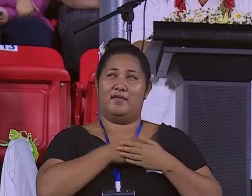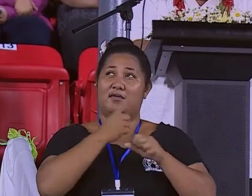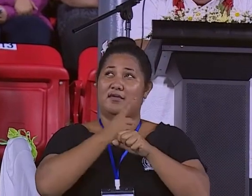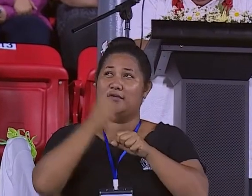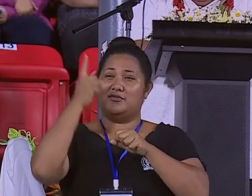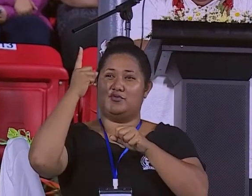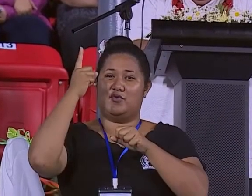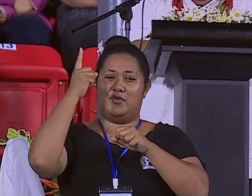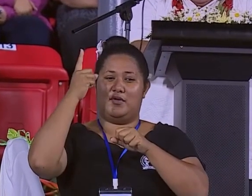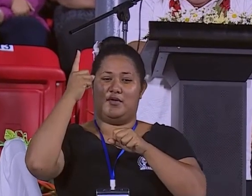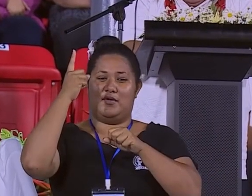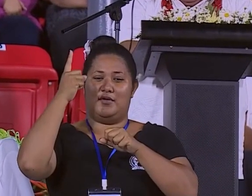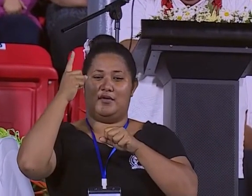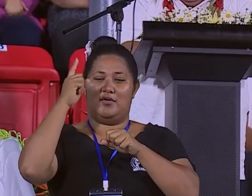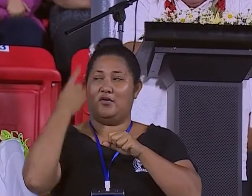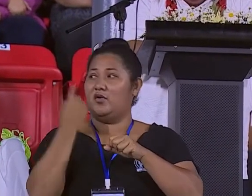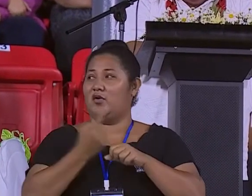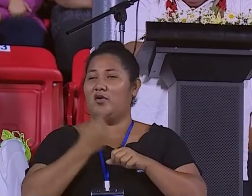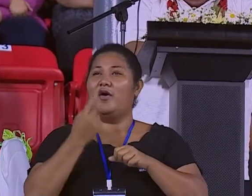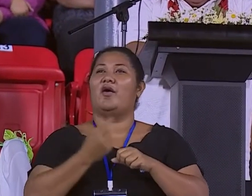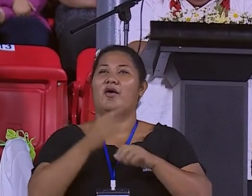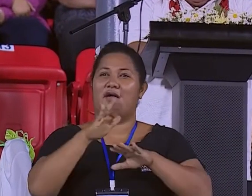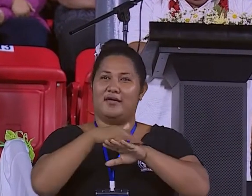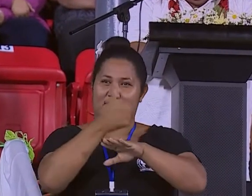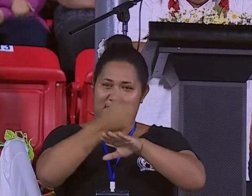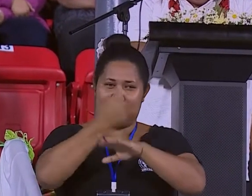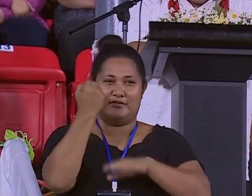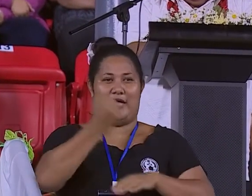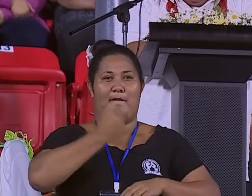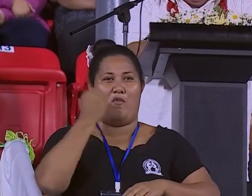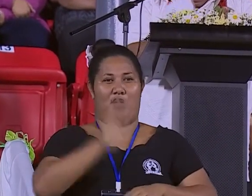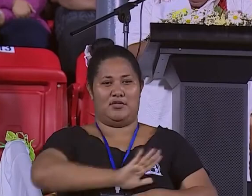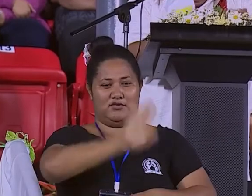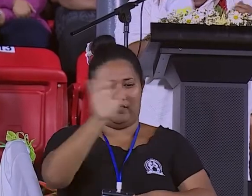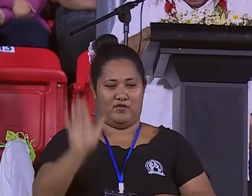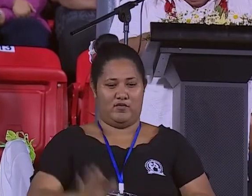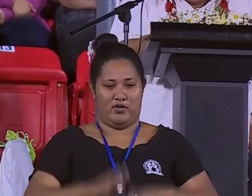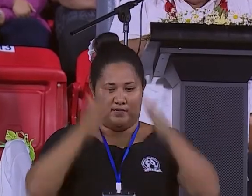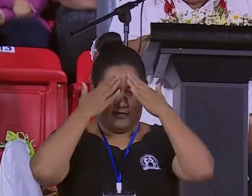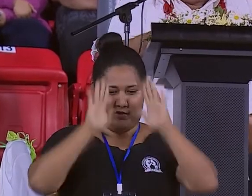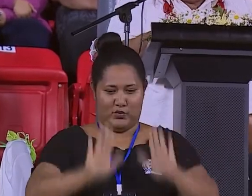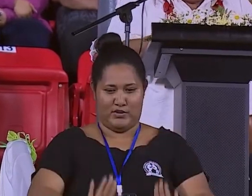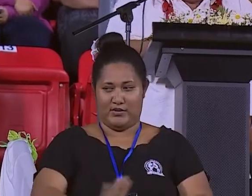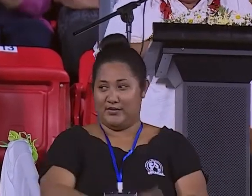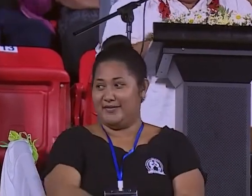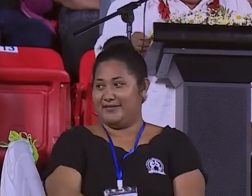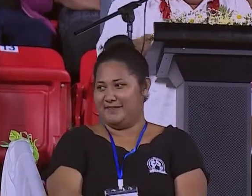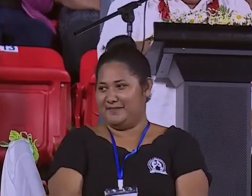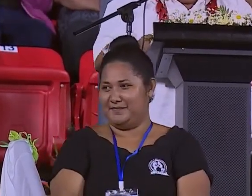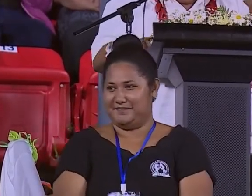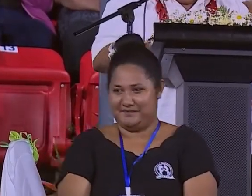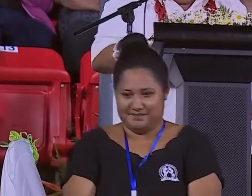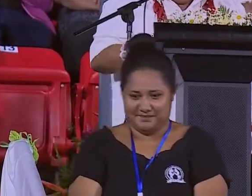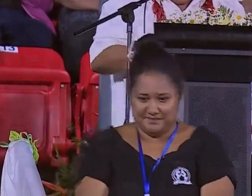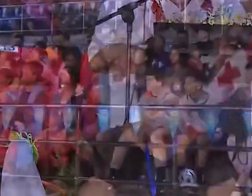atua o loo whawai ai le malo Samoa. So I fua mai manuia.